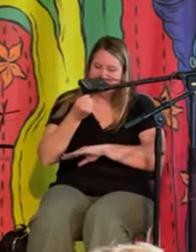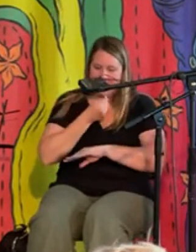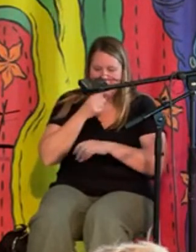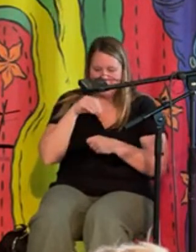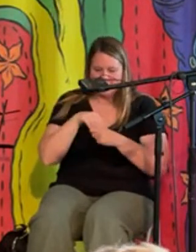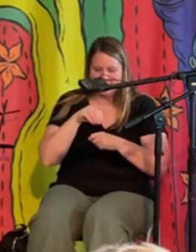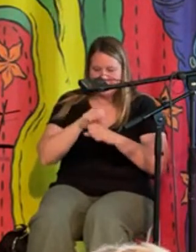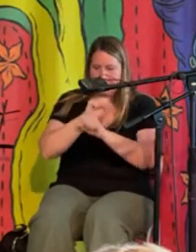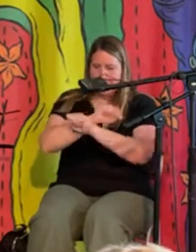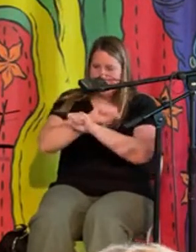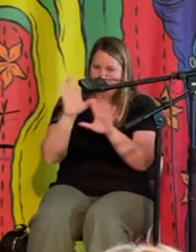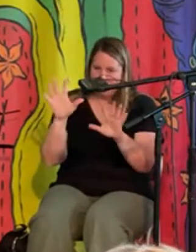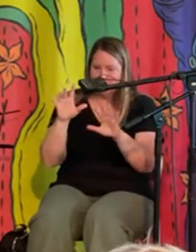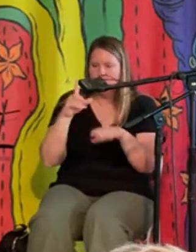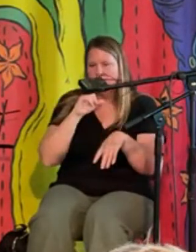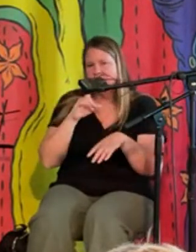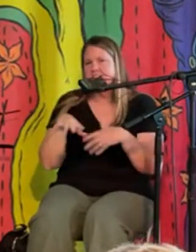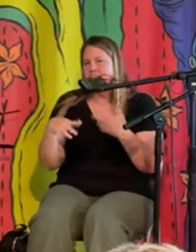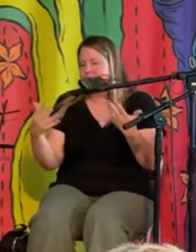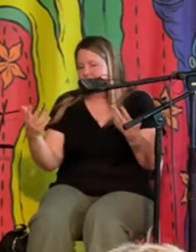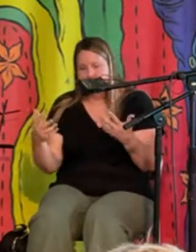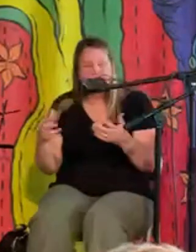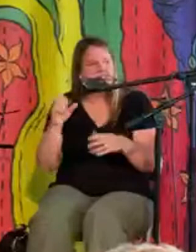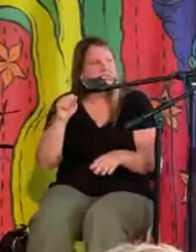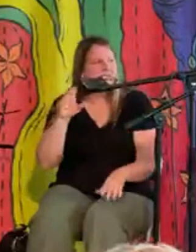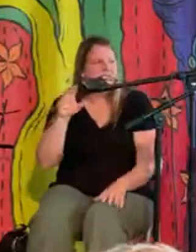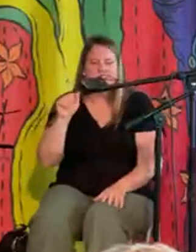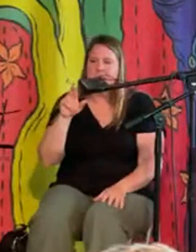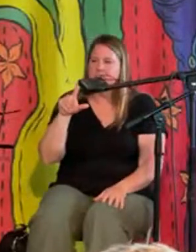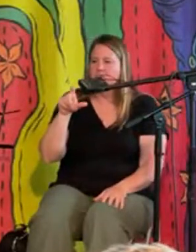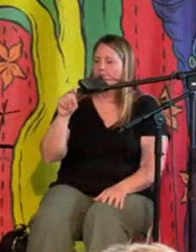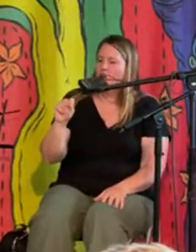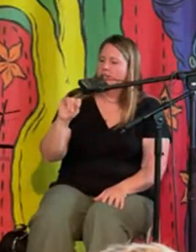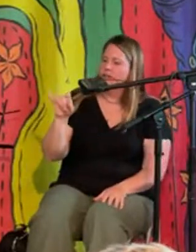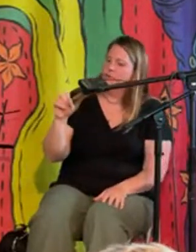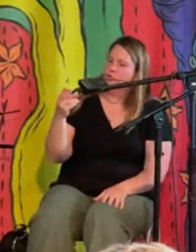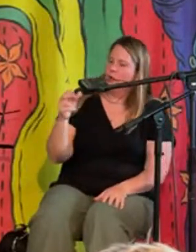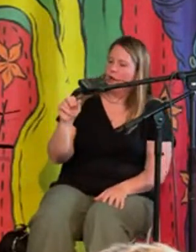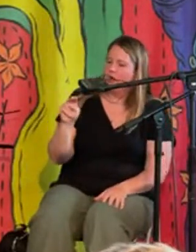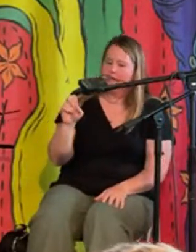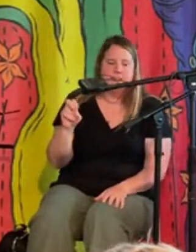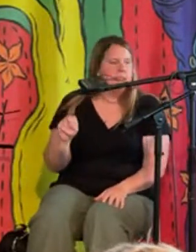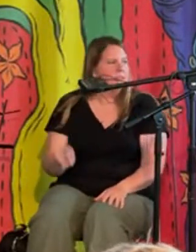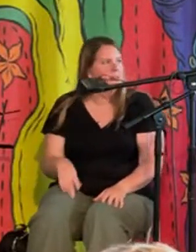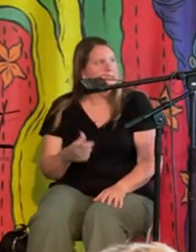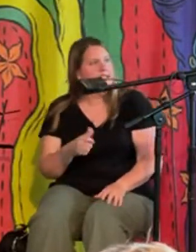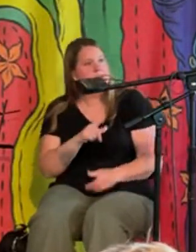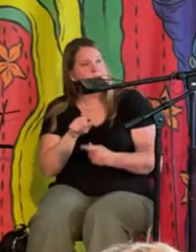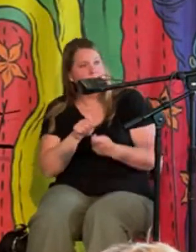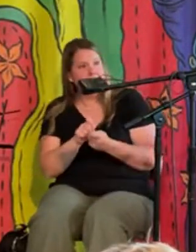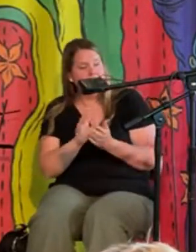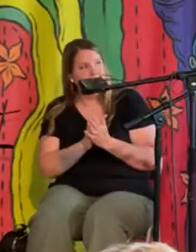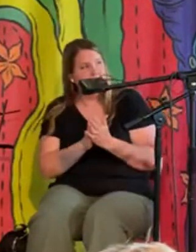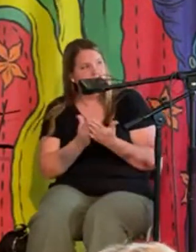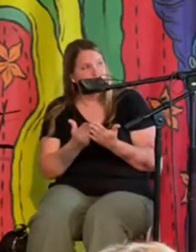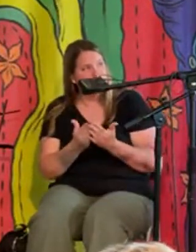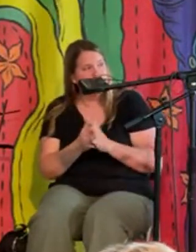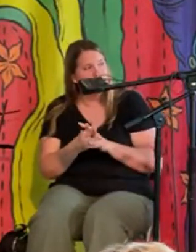marble, and then he keeps cutting towards that David. Do you have a specific, any specific books that have helped you? Oh, specific